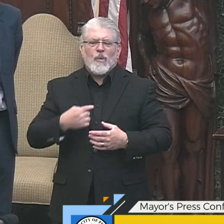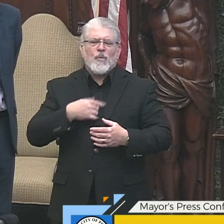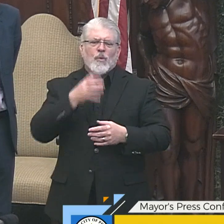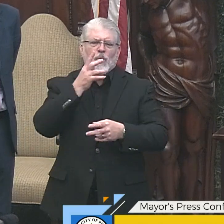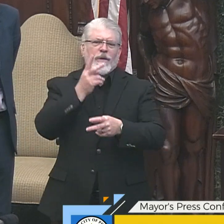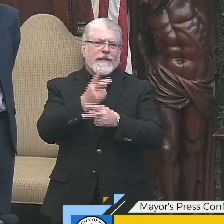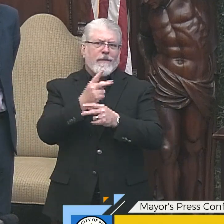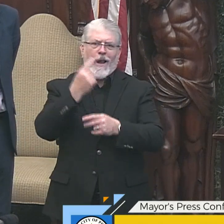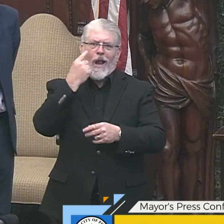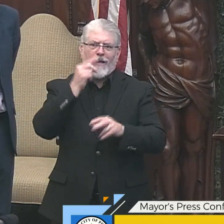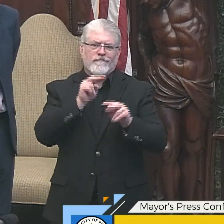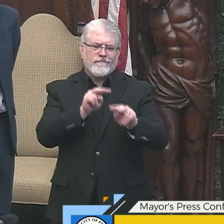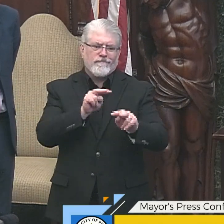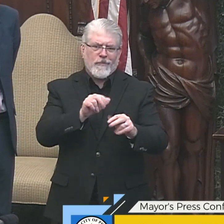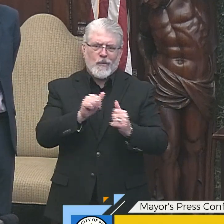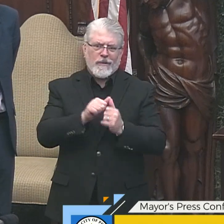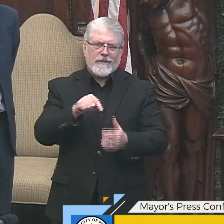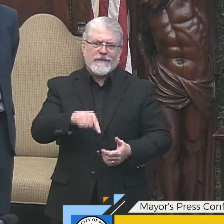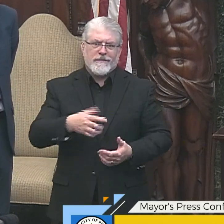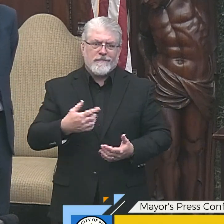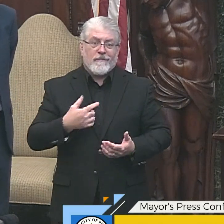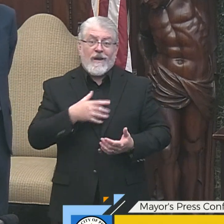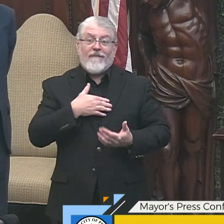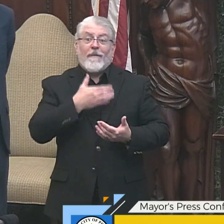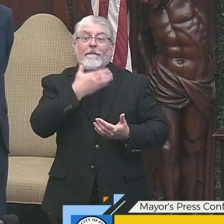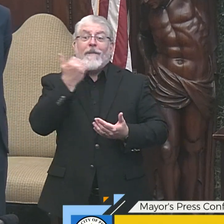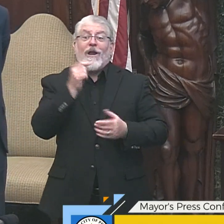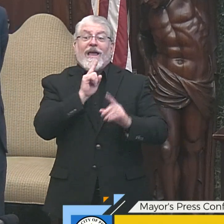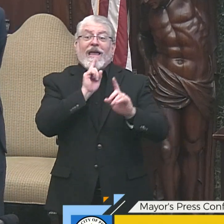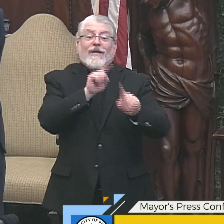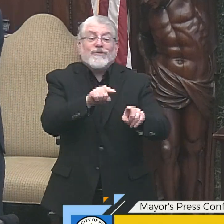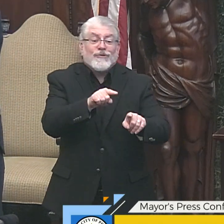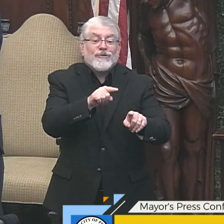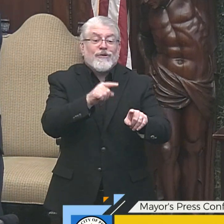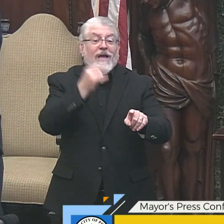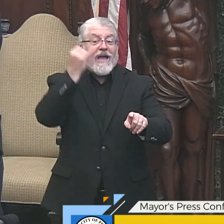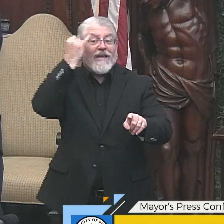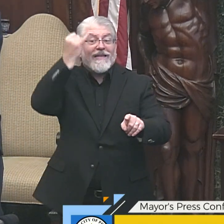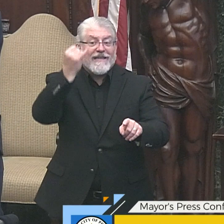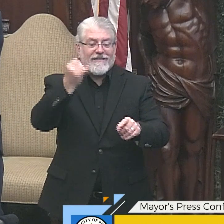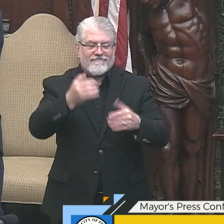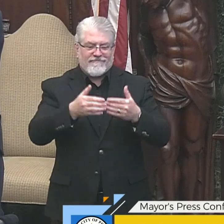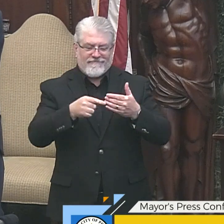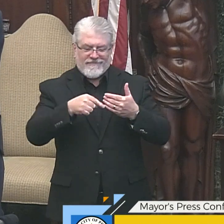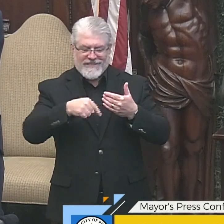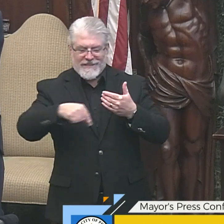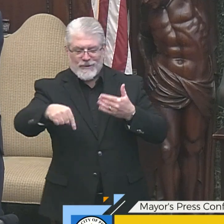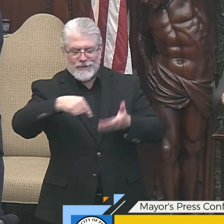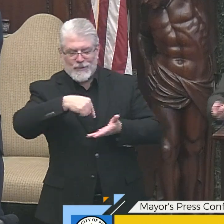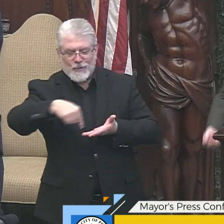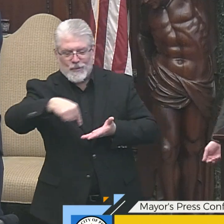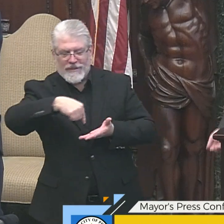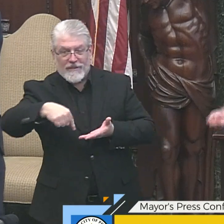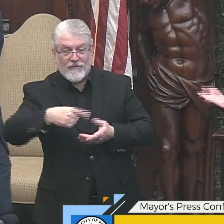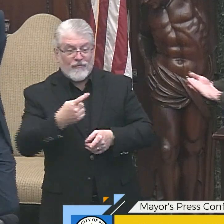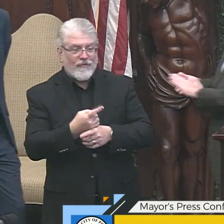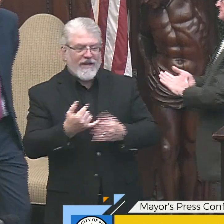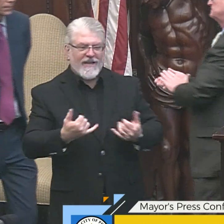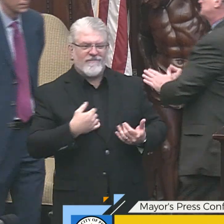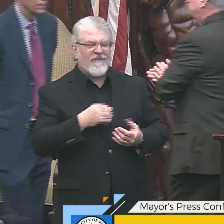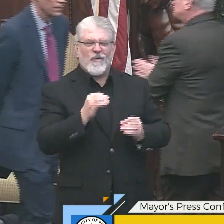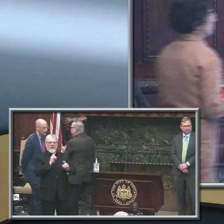have a better idea as to where we are as we get closer to the end of this. Thank you. You're welcome. Dr.